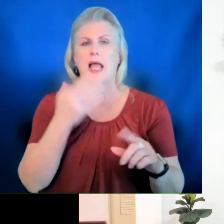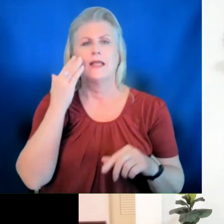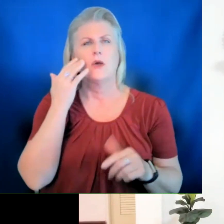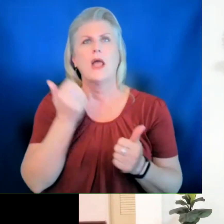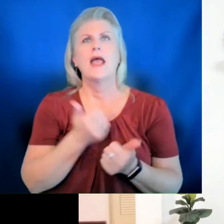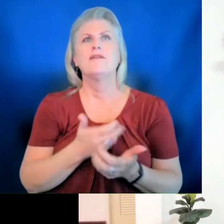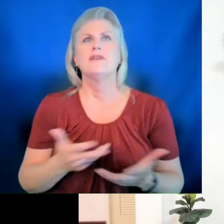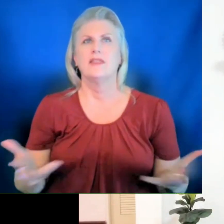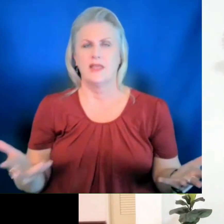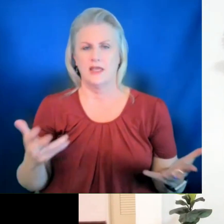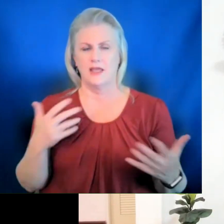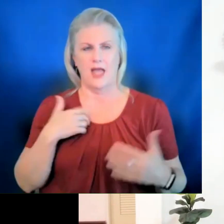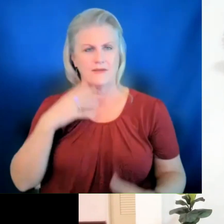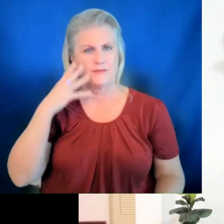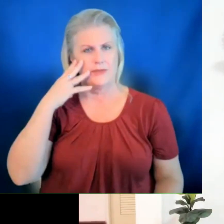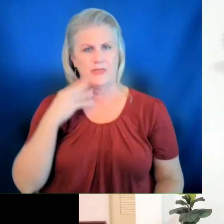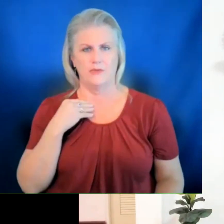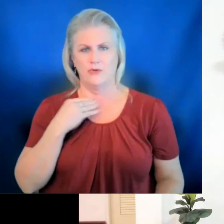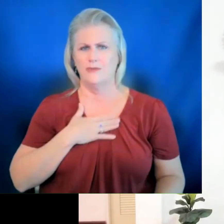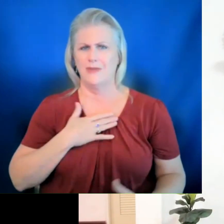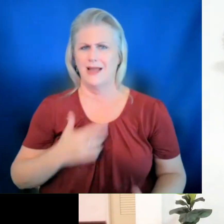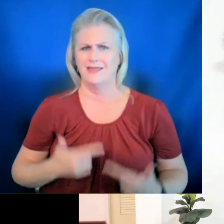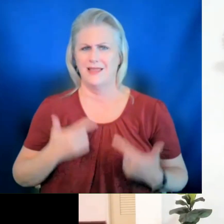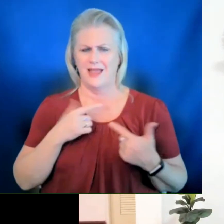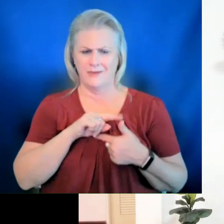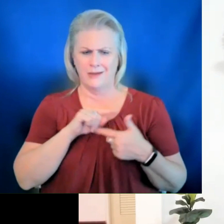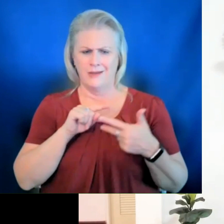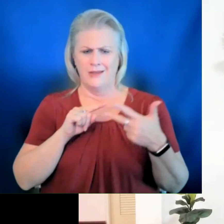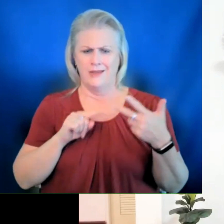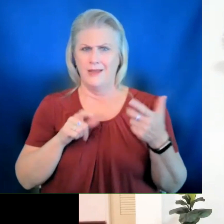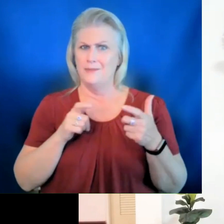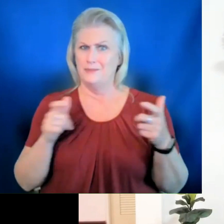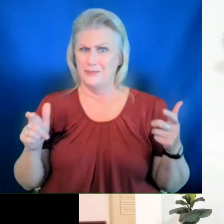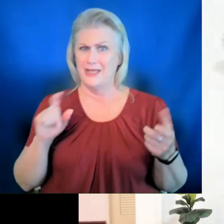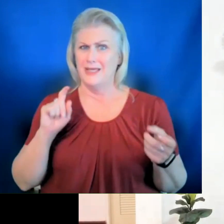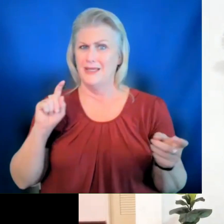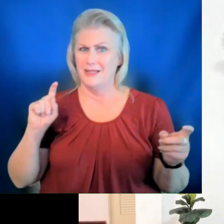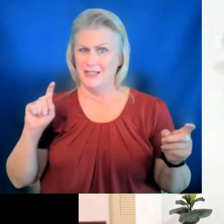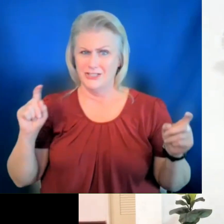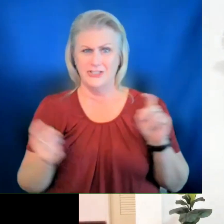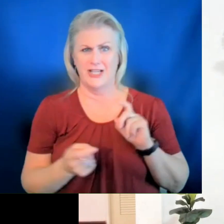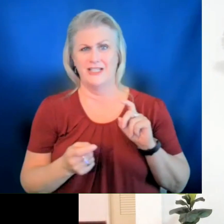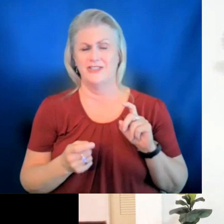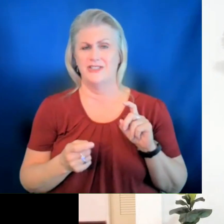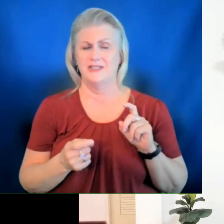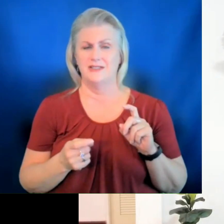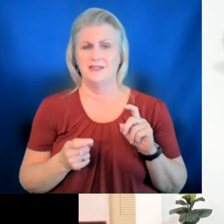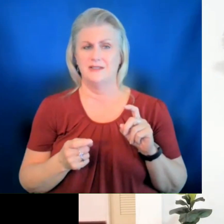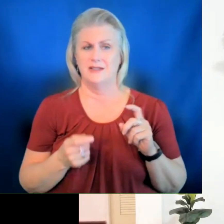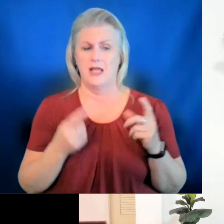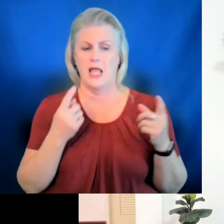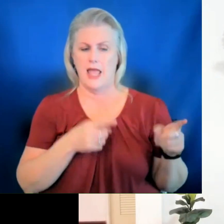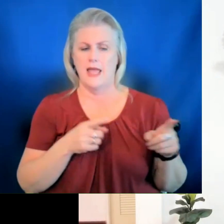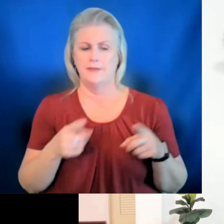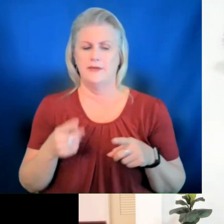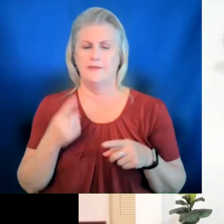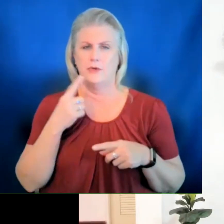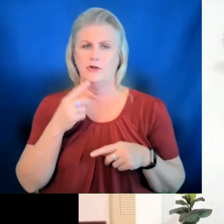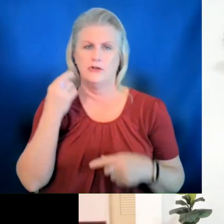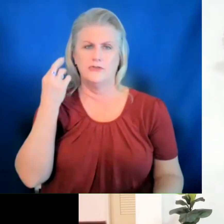my purpose, because I know everything that I have been through in my life, all these major